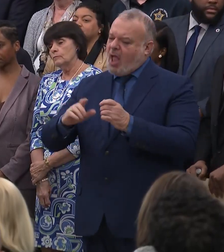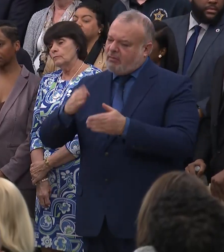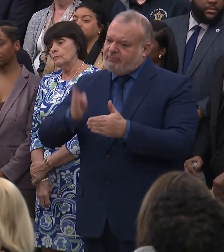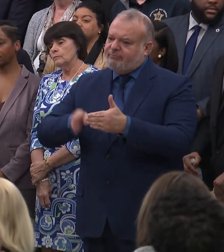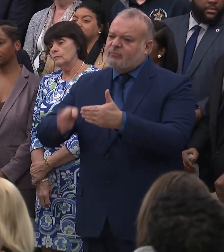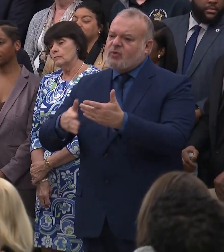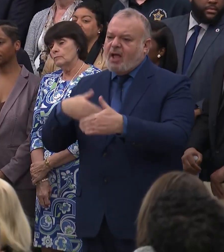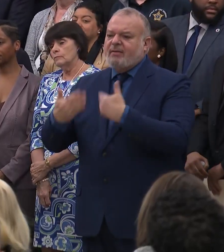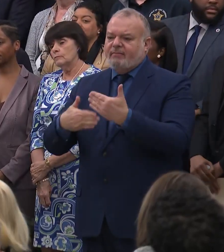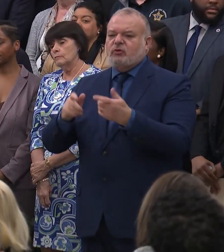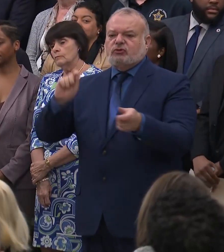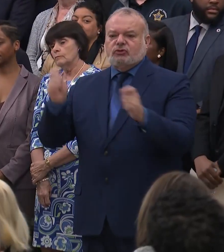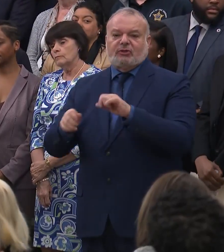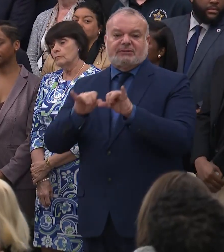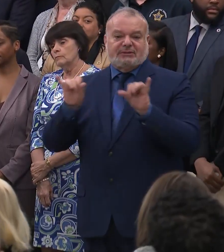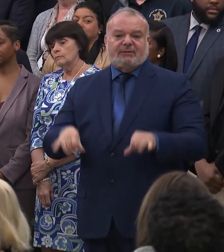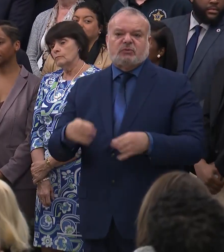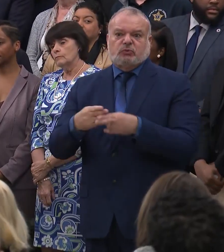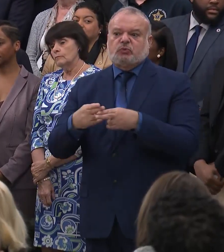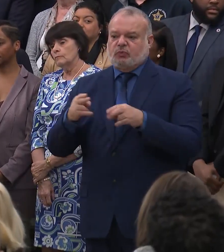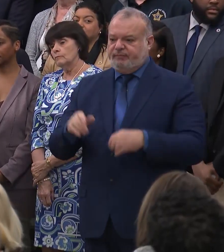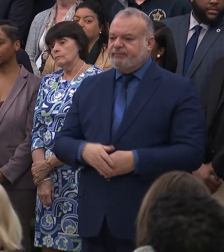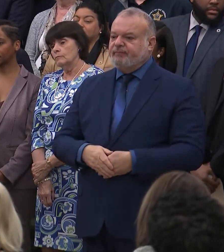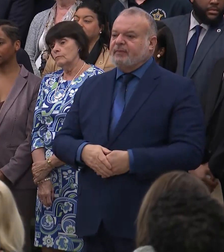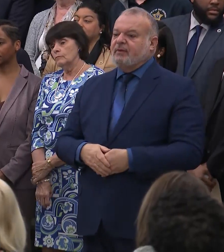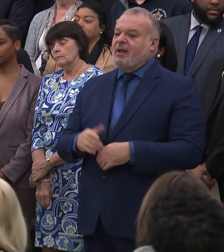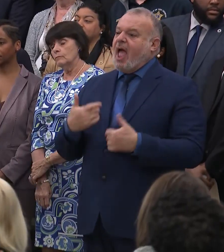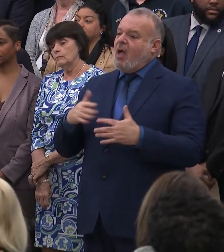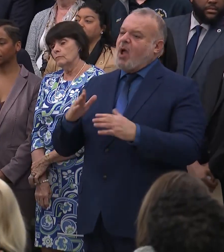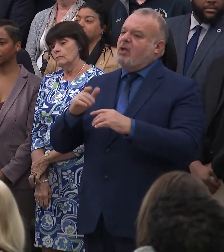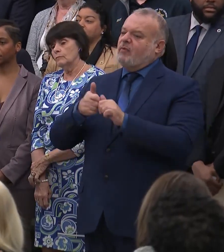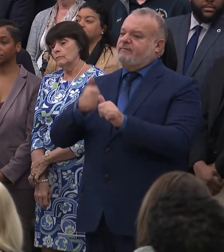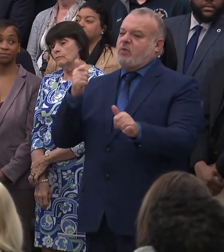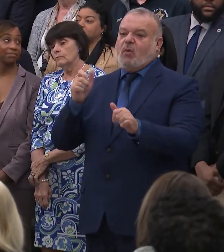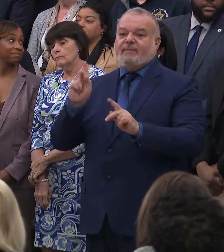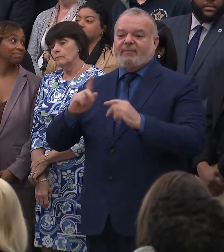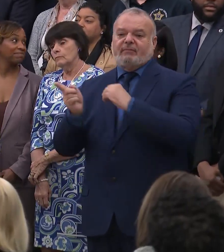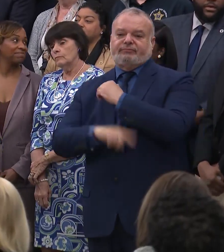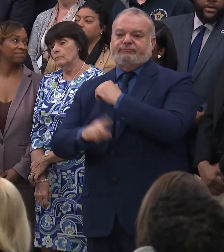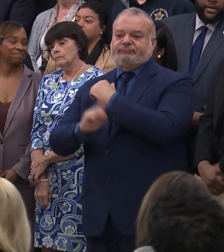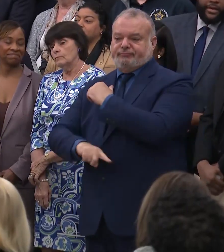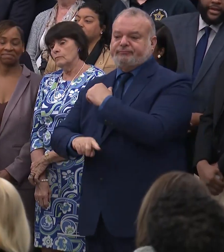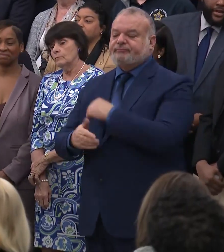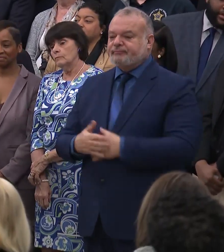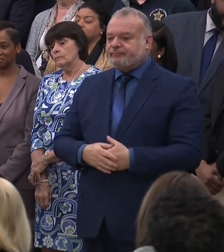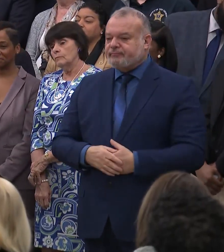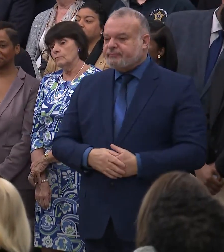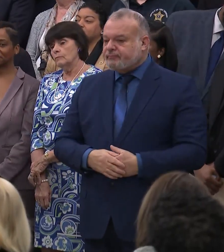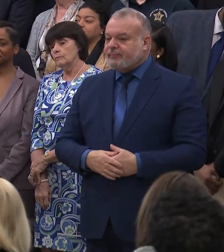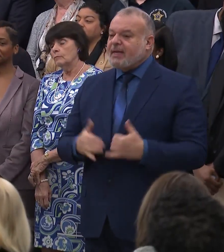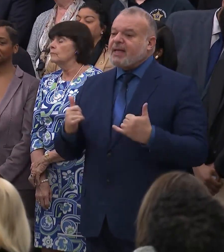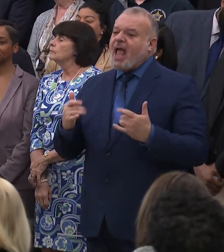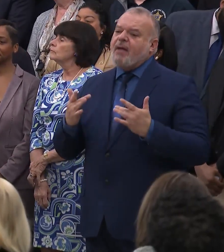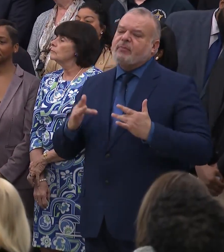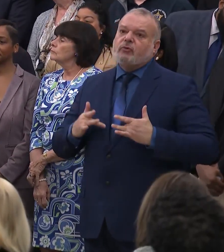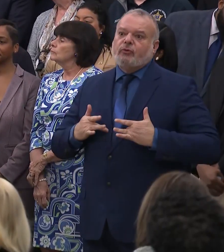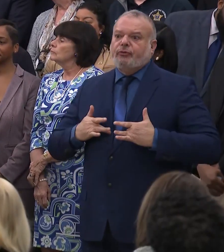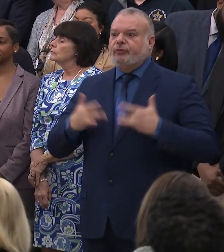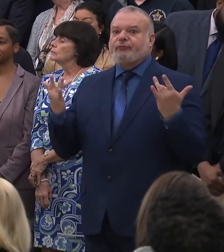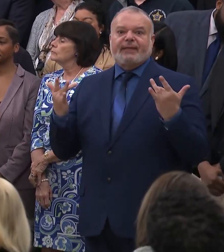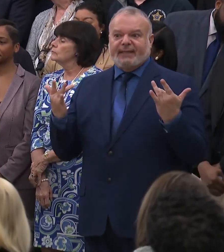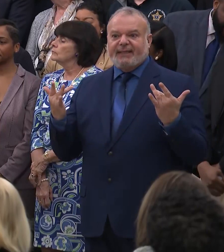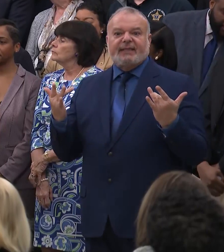of cannabis-related offenses that are now decriminalized. But I am elated, really elated,